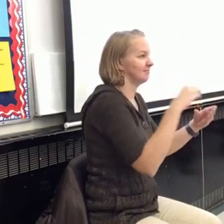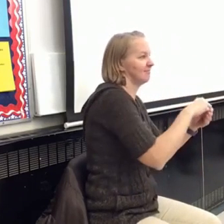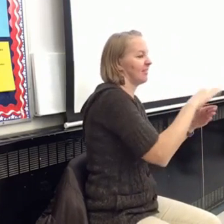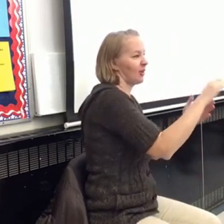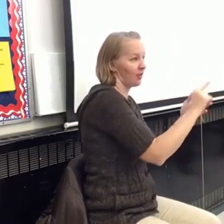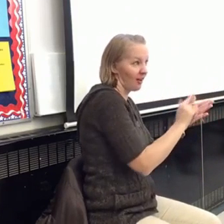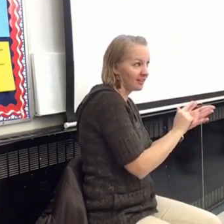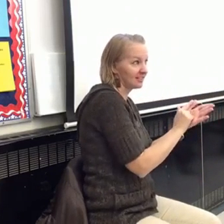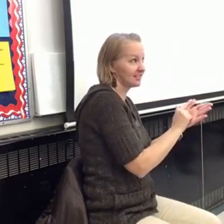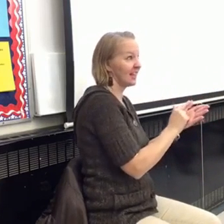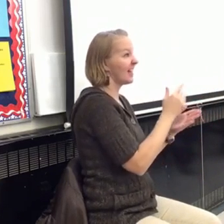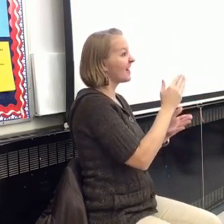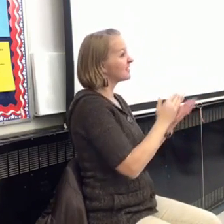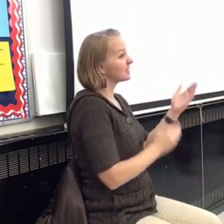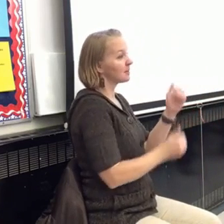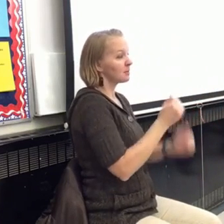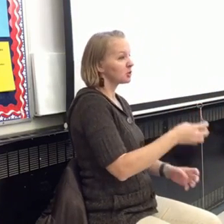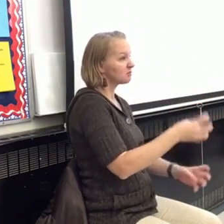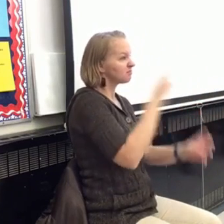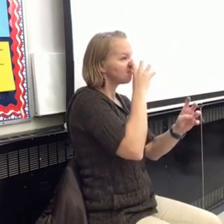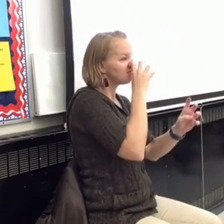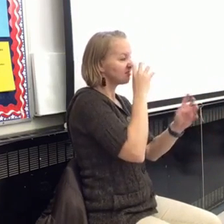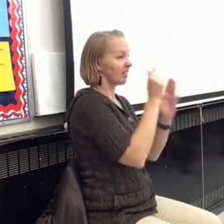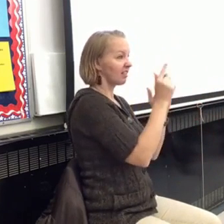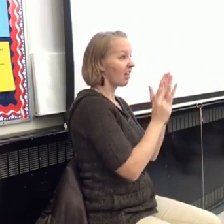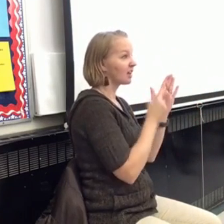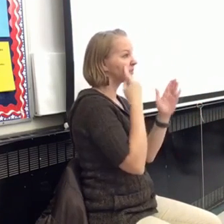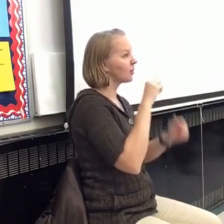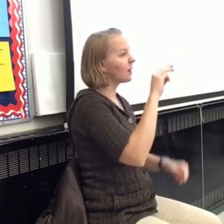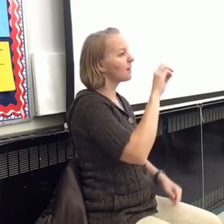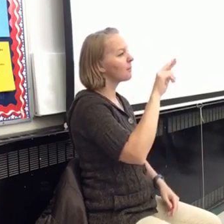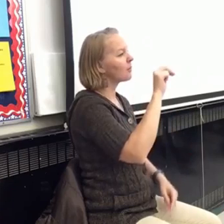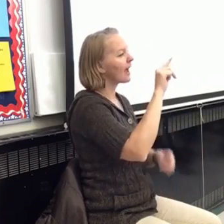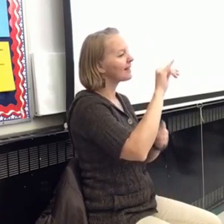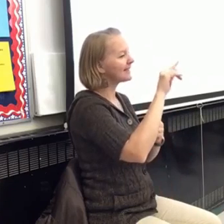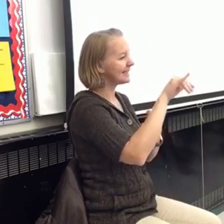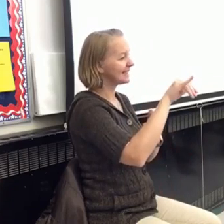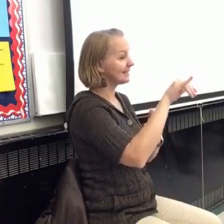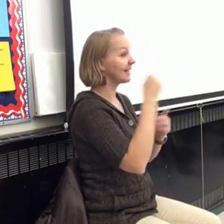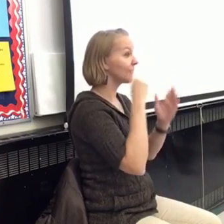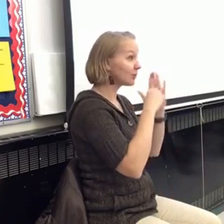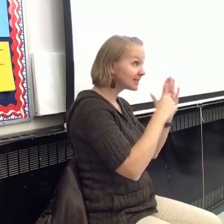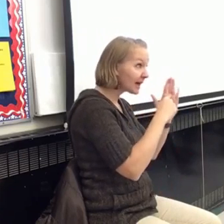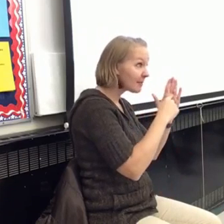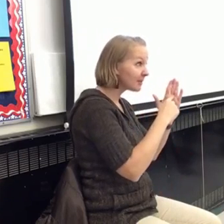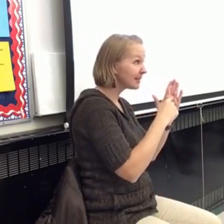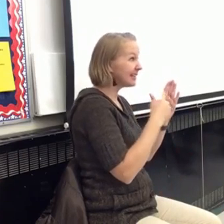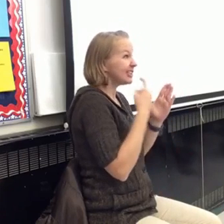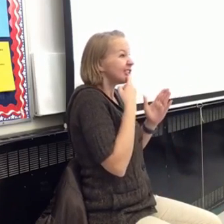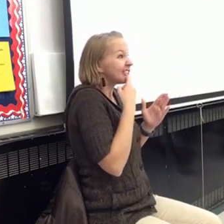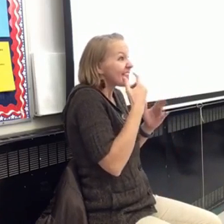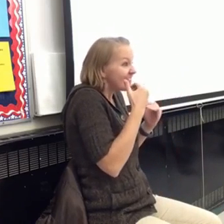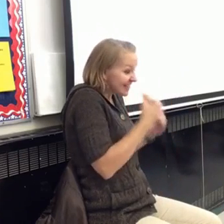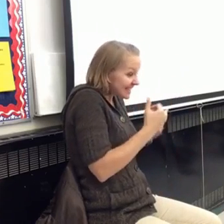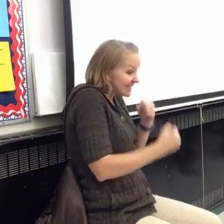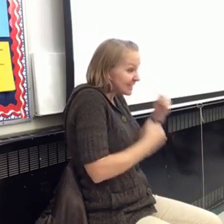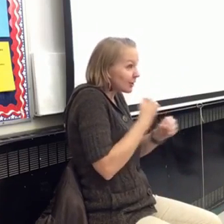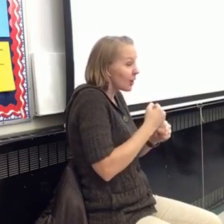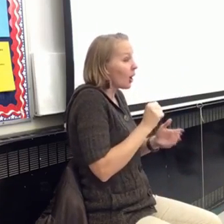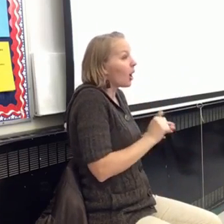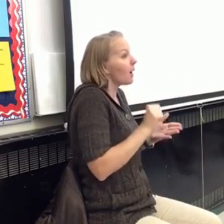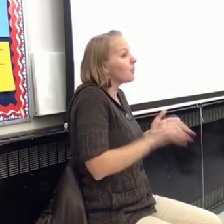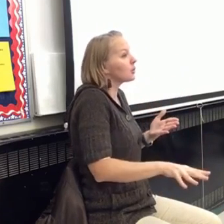example, they have some of the strictest laws in the world for morality issues. For example, up until this year, abortion was